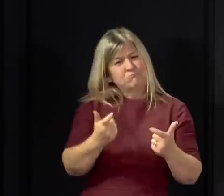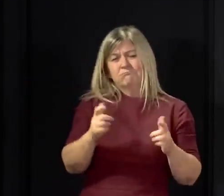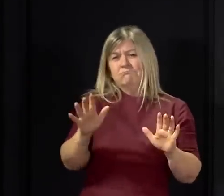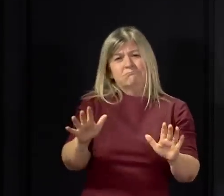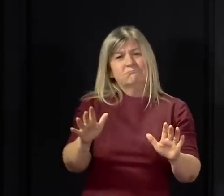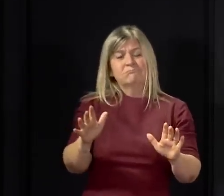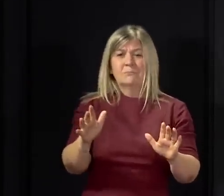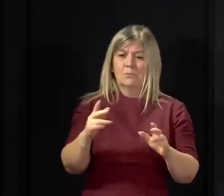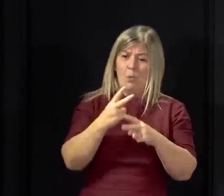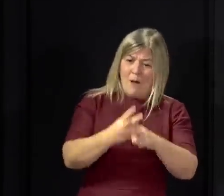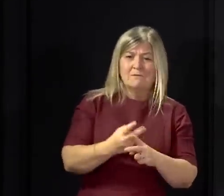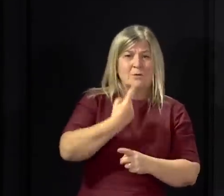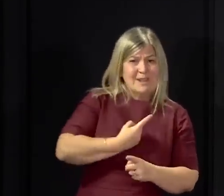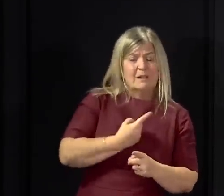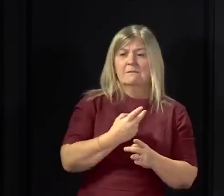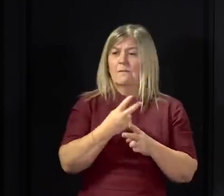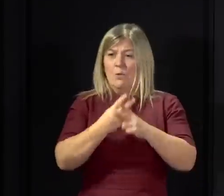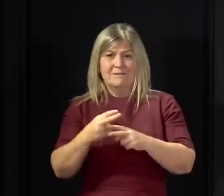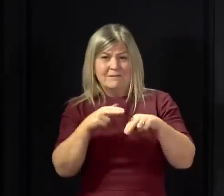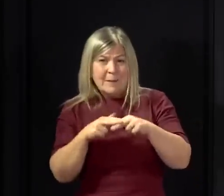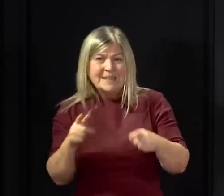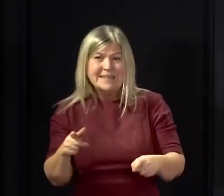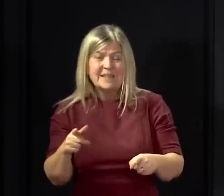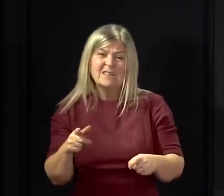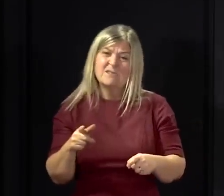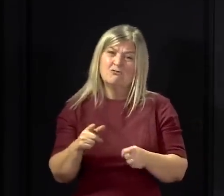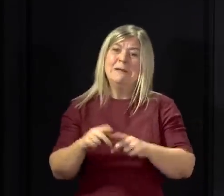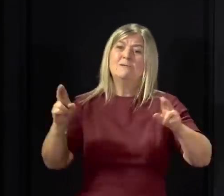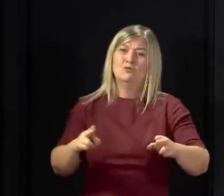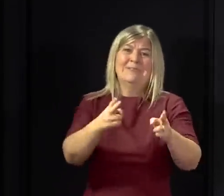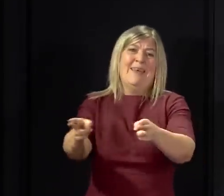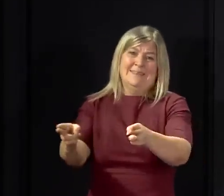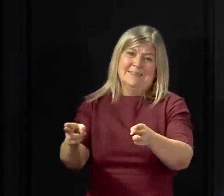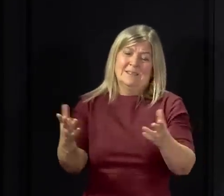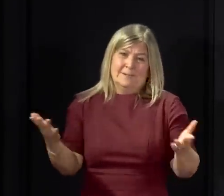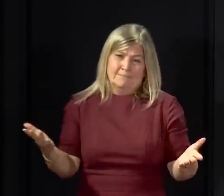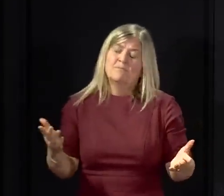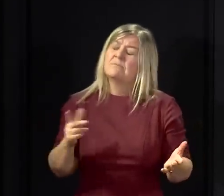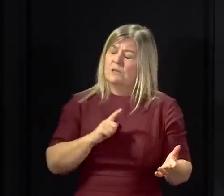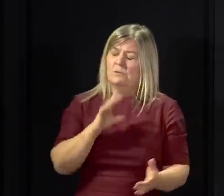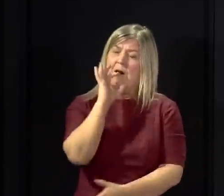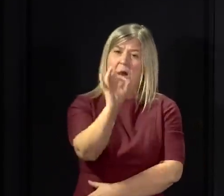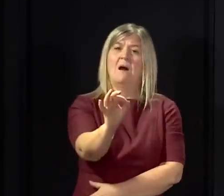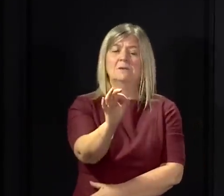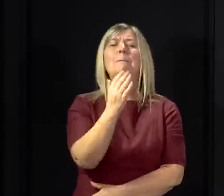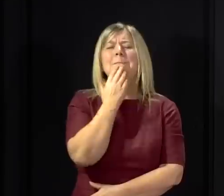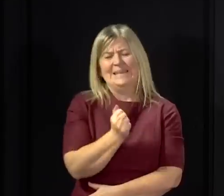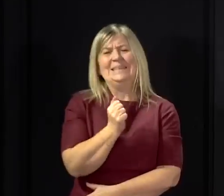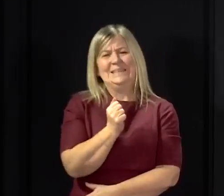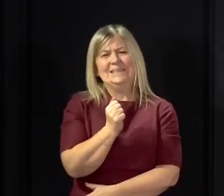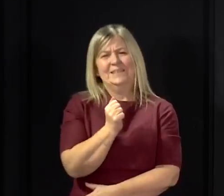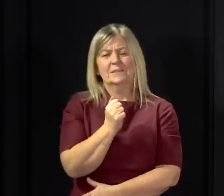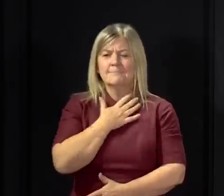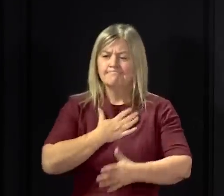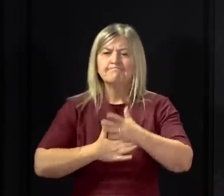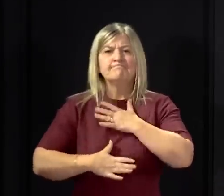to keep ourselves and our loved ones safe and stop people dying unnecessarily. And therefore I ask you to bear with us as we